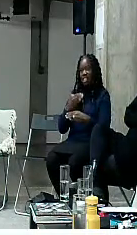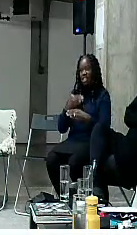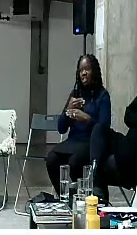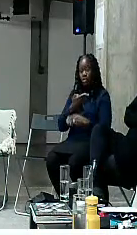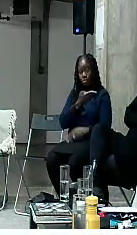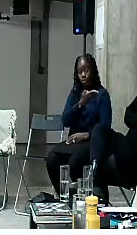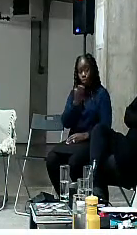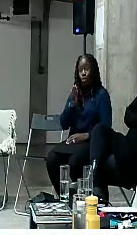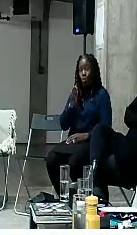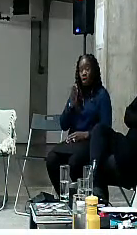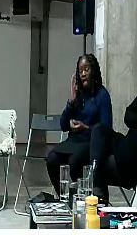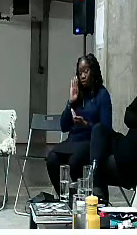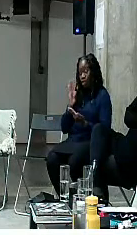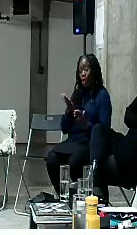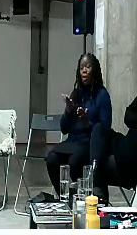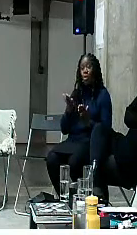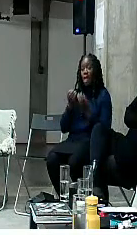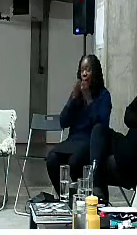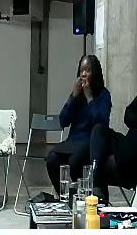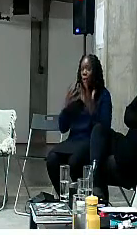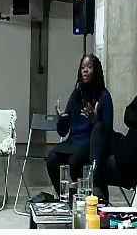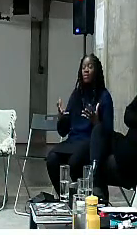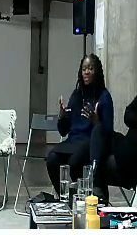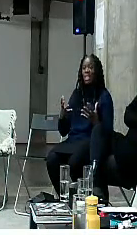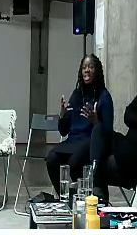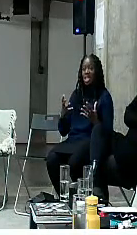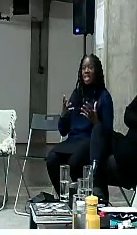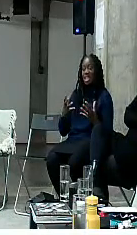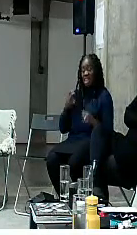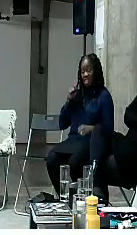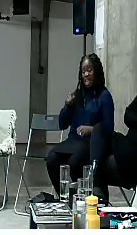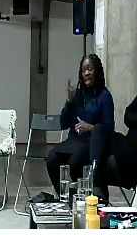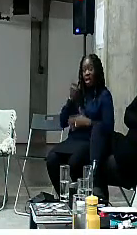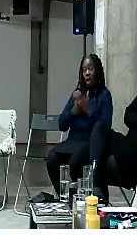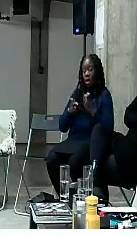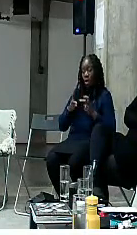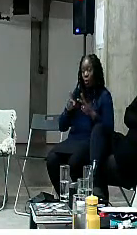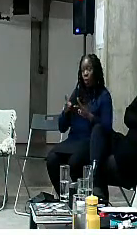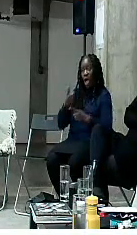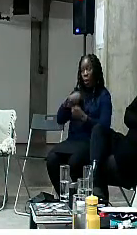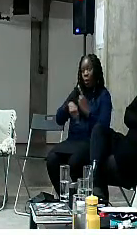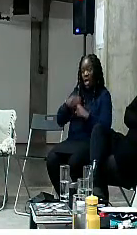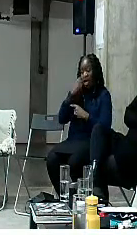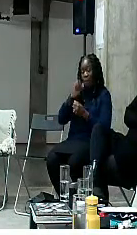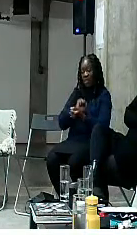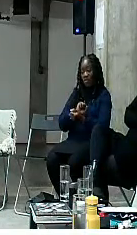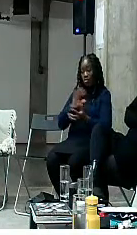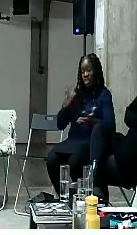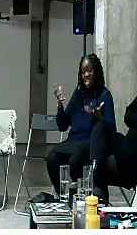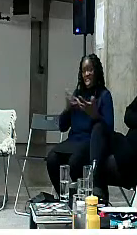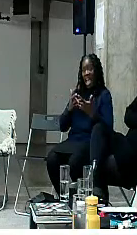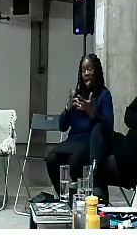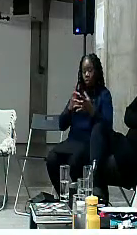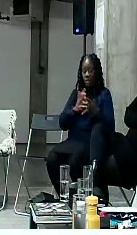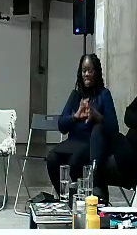so beautifully. And to remember that the only way that we can be free is together.